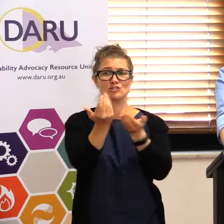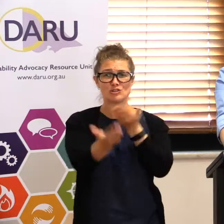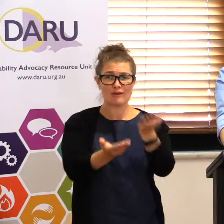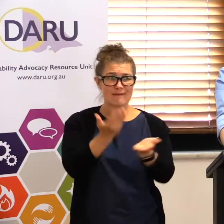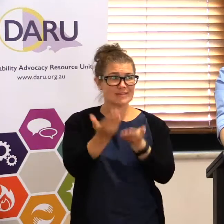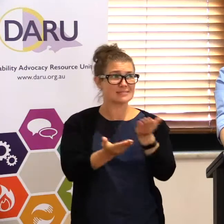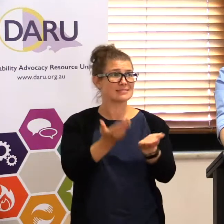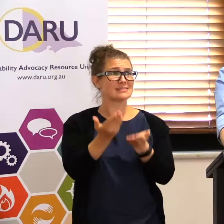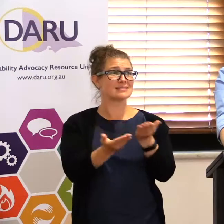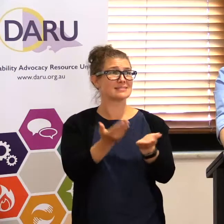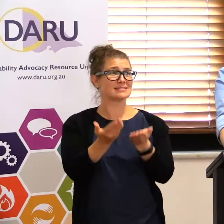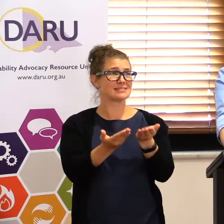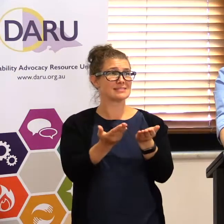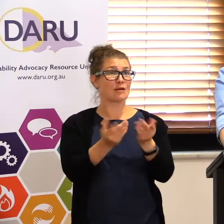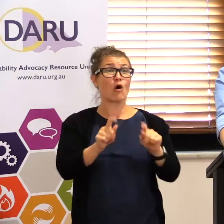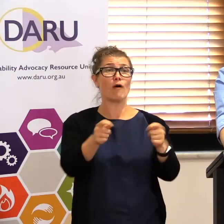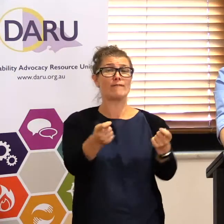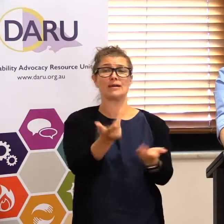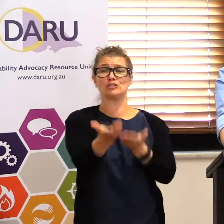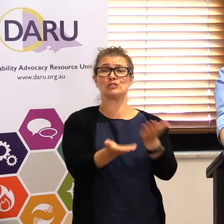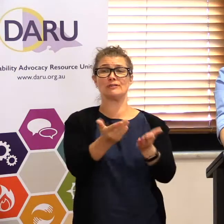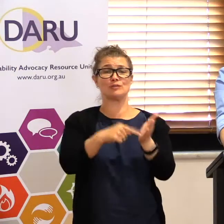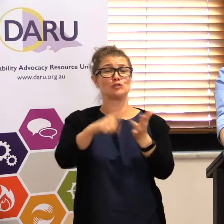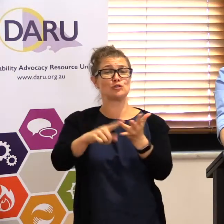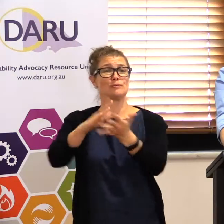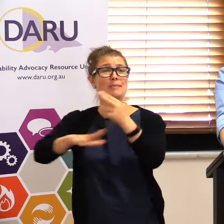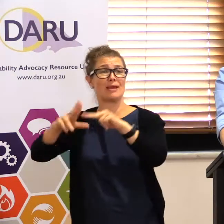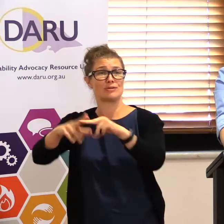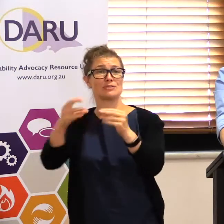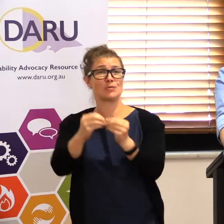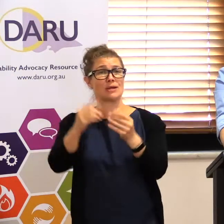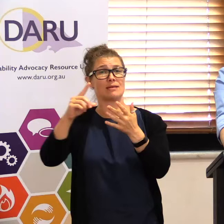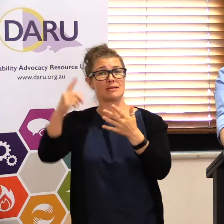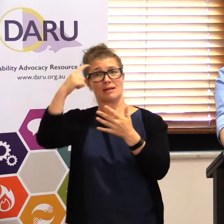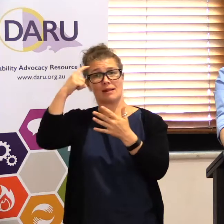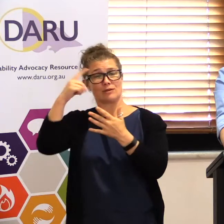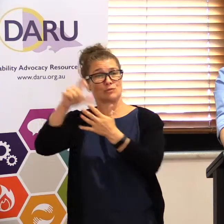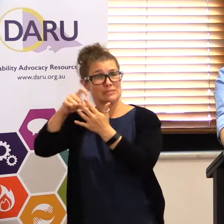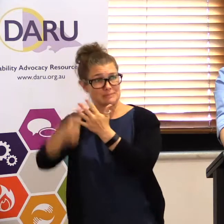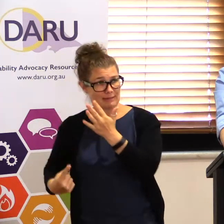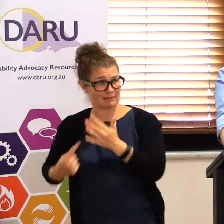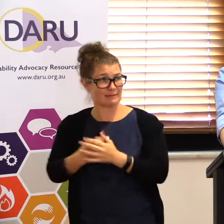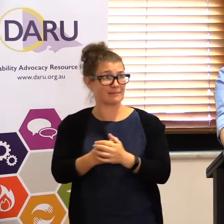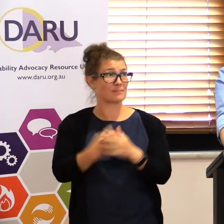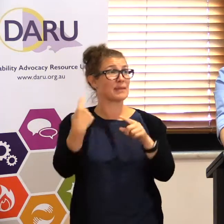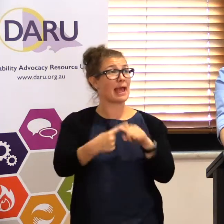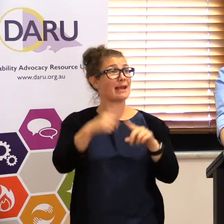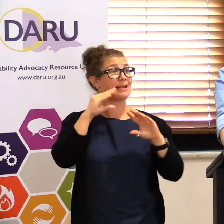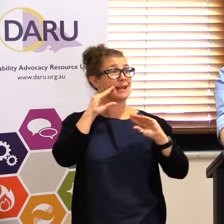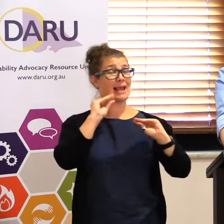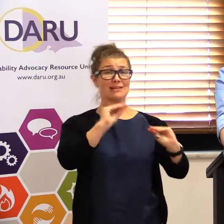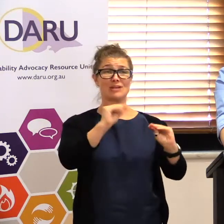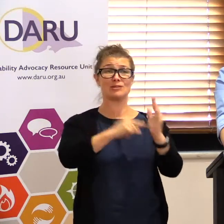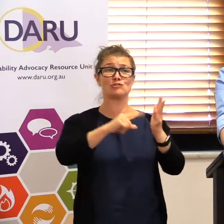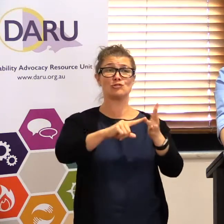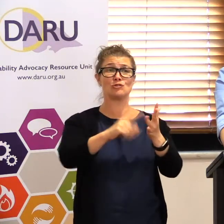offer services to parents with an intellectual disability, and education to